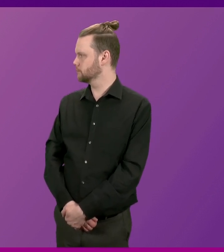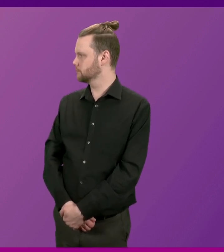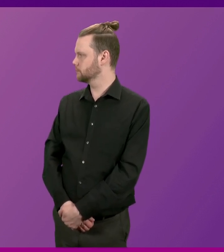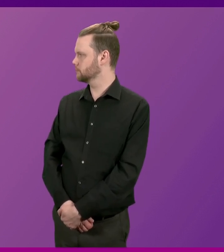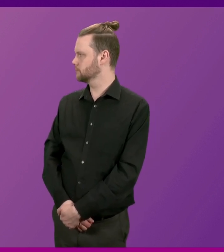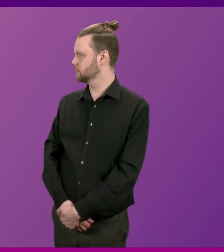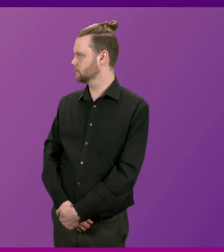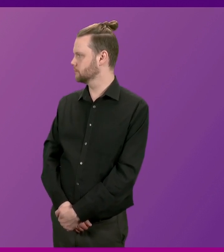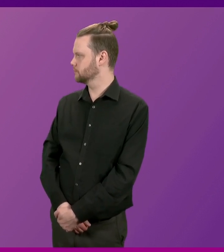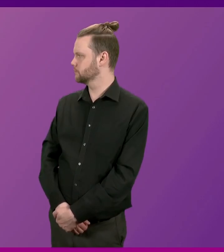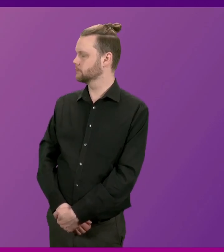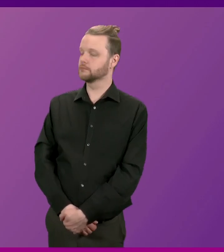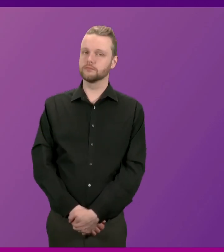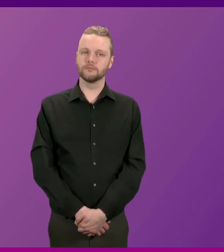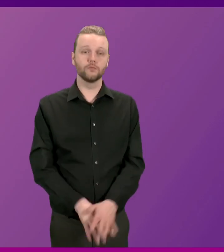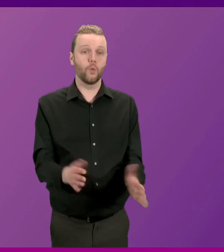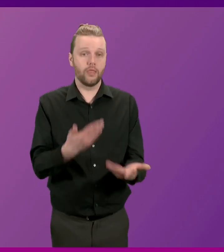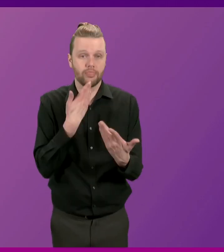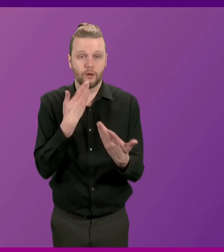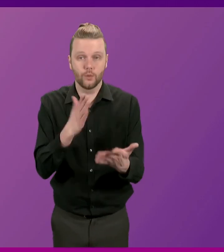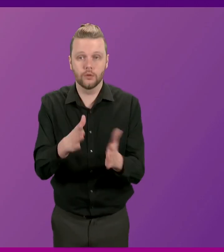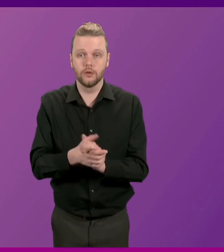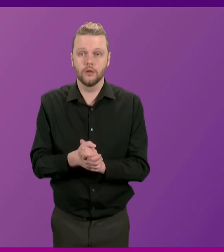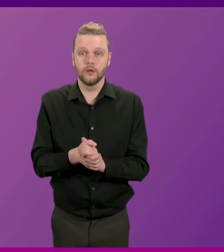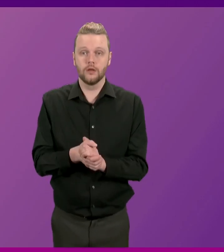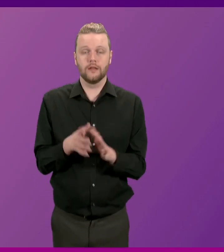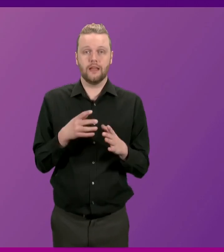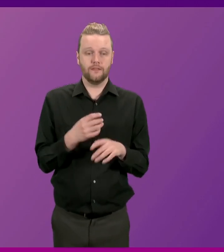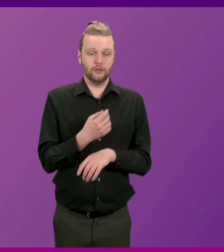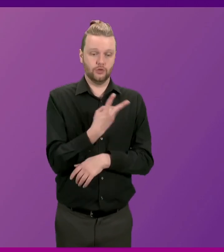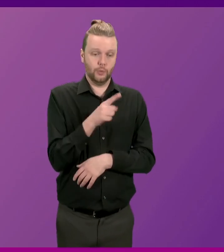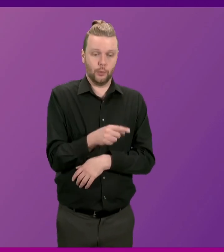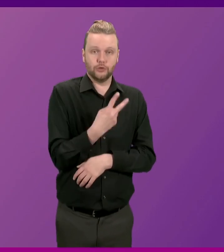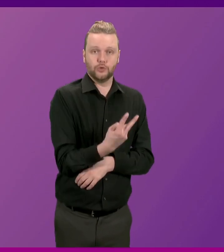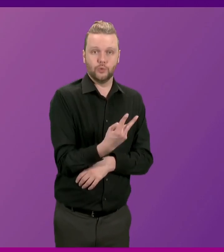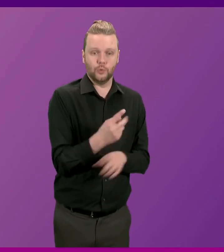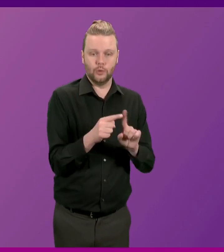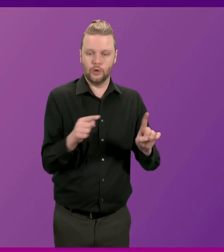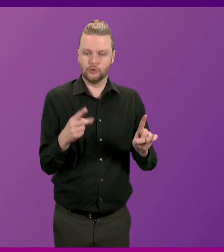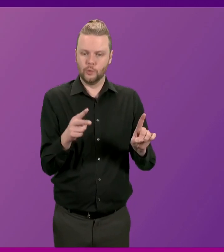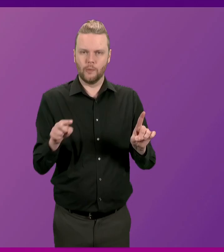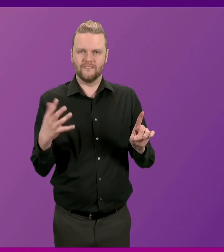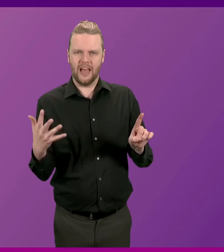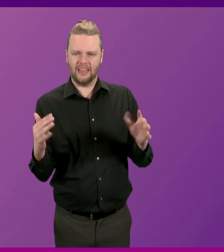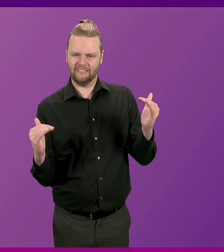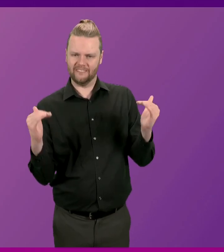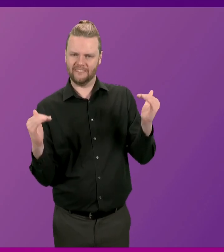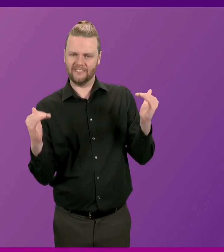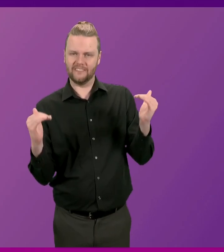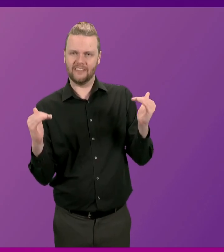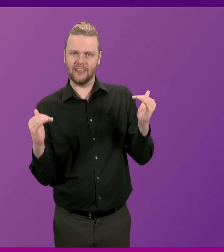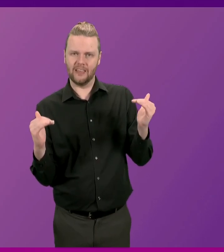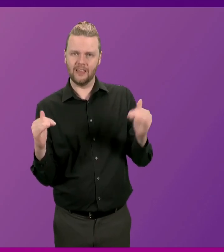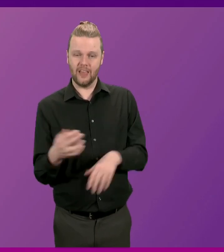just let you finish your question. No, thank you. So if you've got 2.2% versus 2.5%, you've got